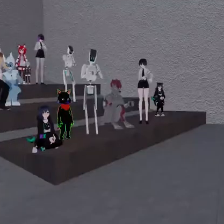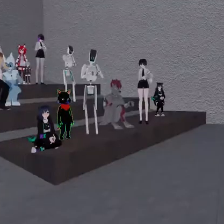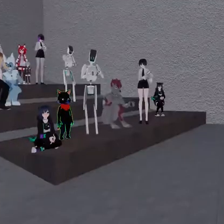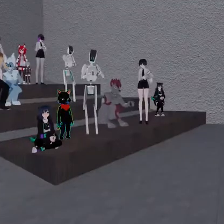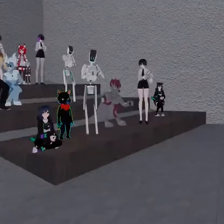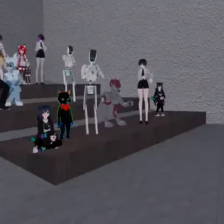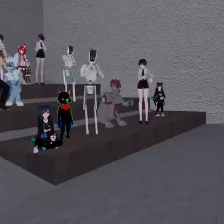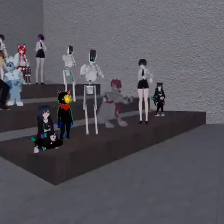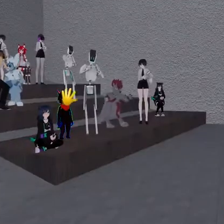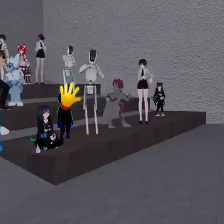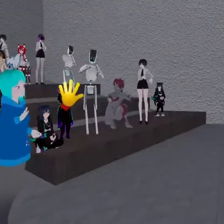Hi, Crystal.